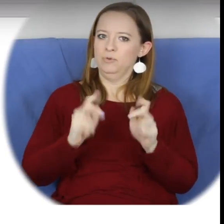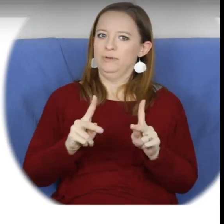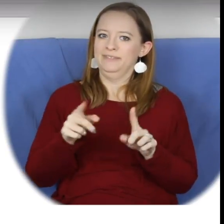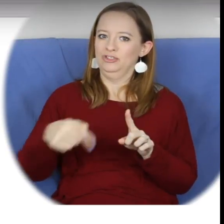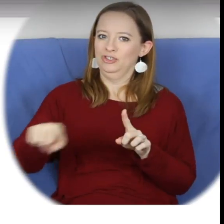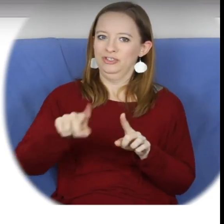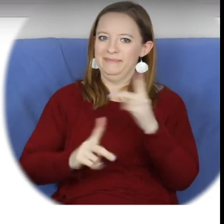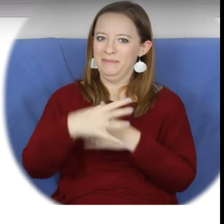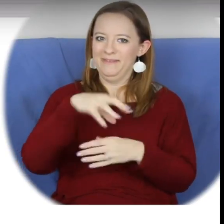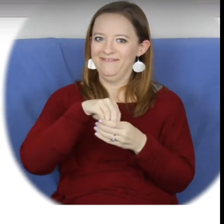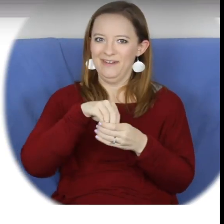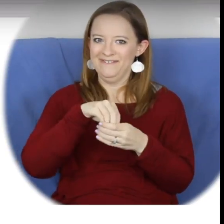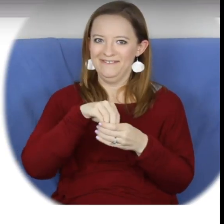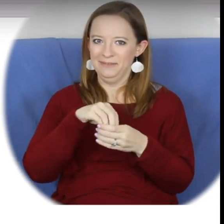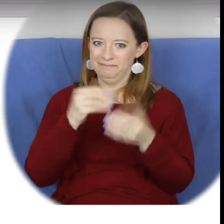that's